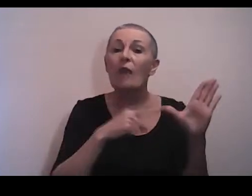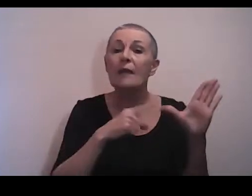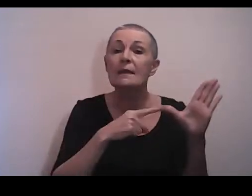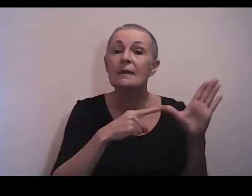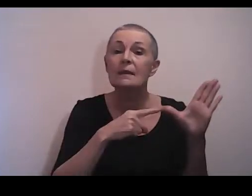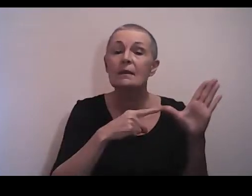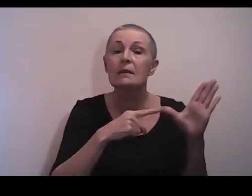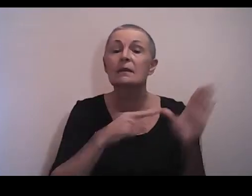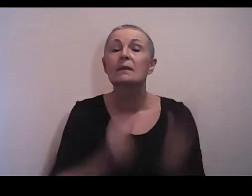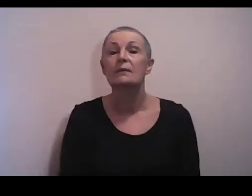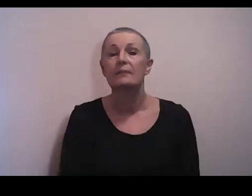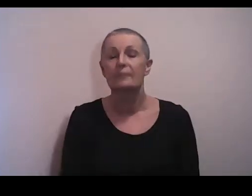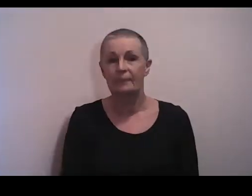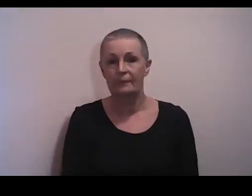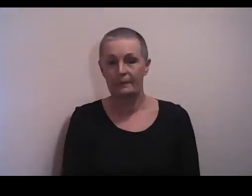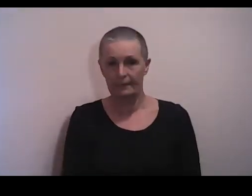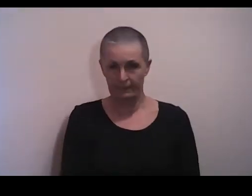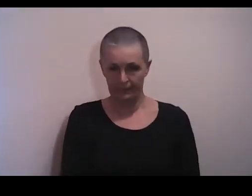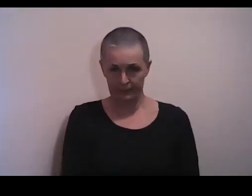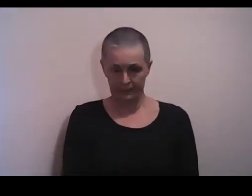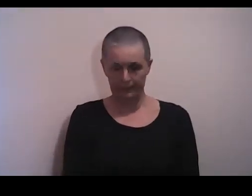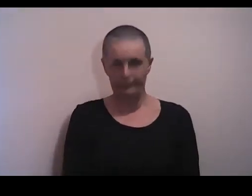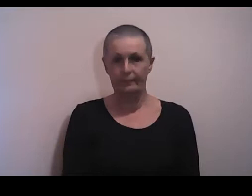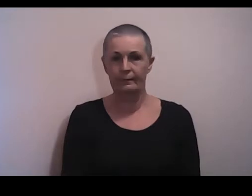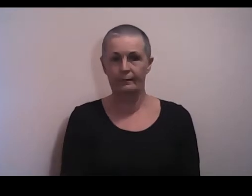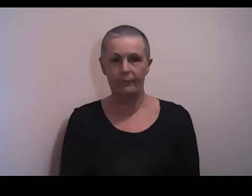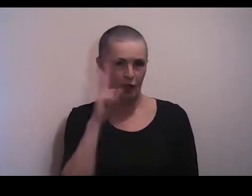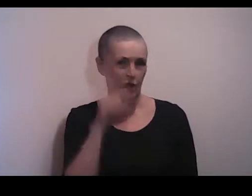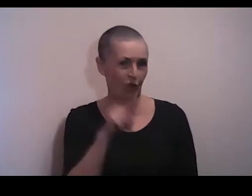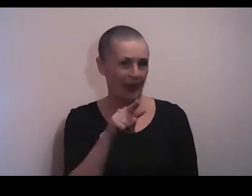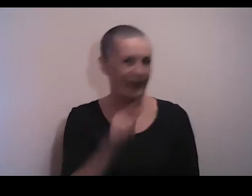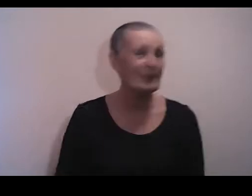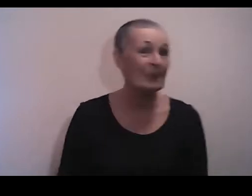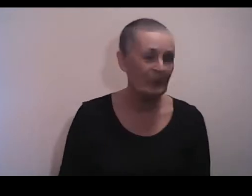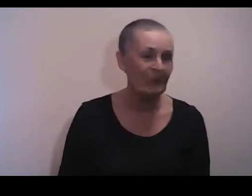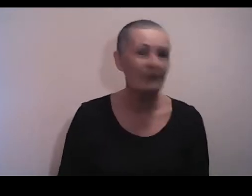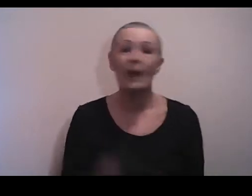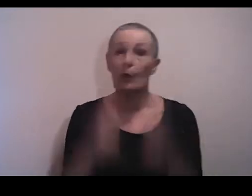I was looking at the wrong one here. No, it's good for arthritis